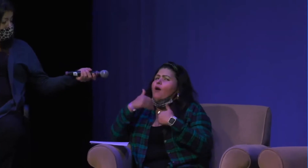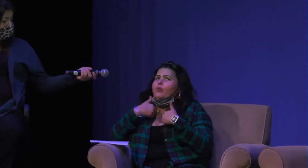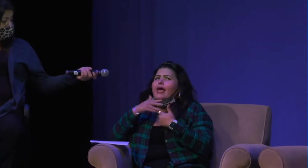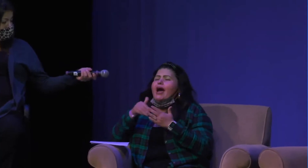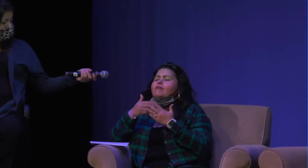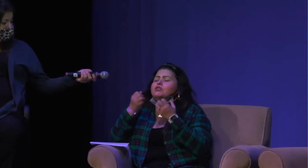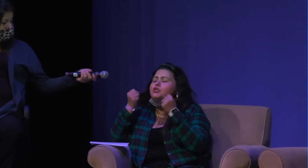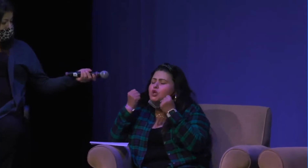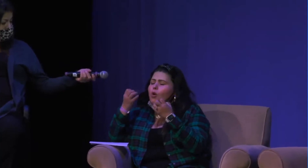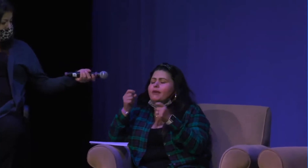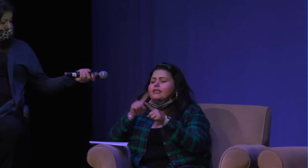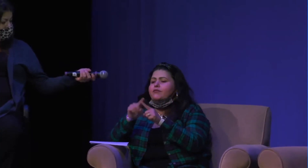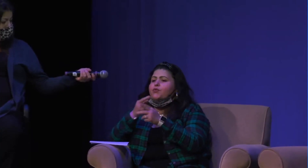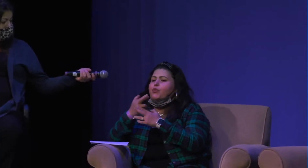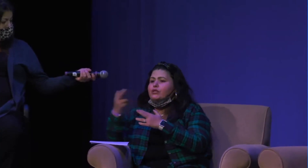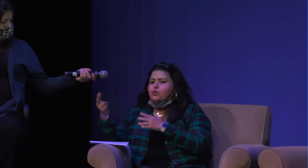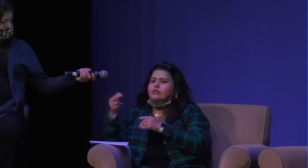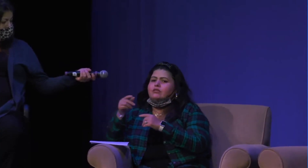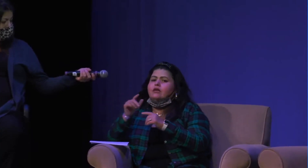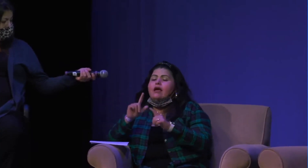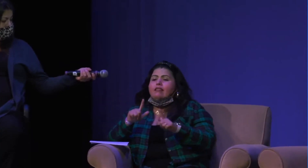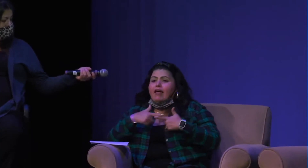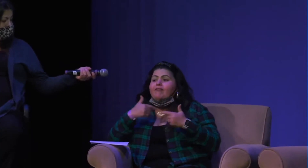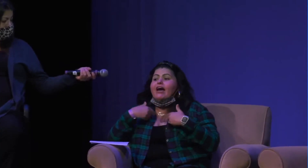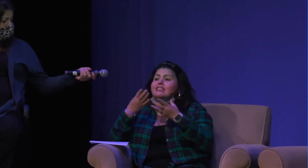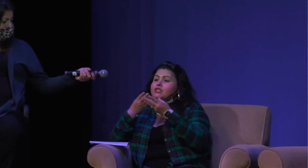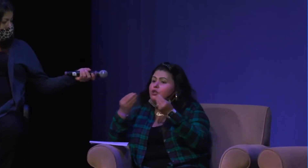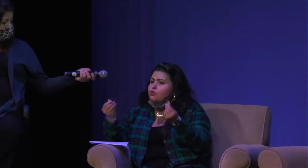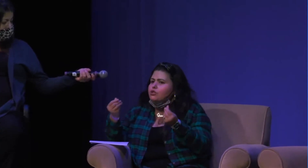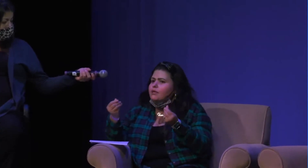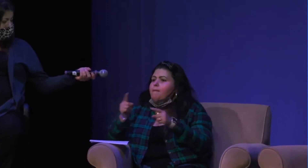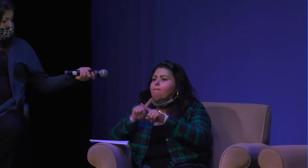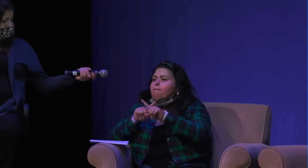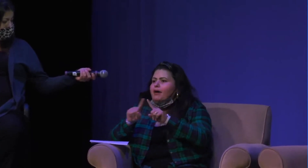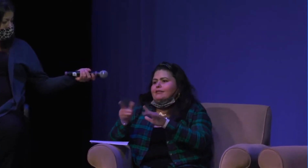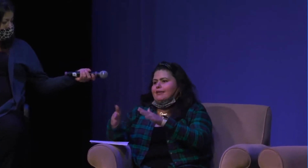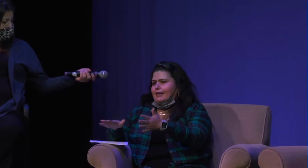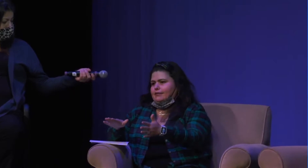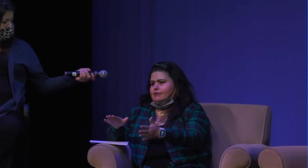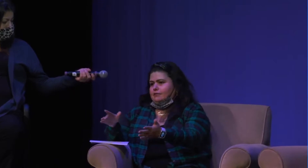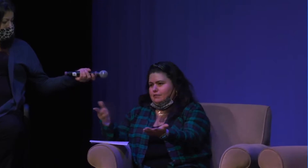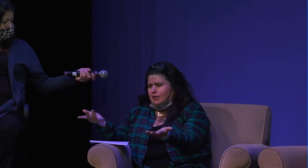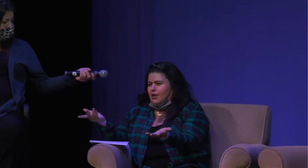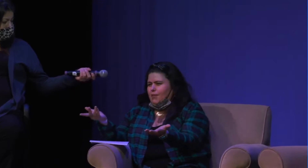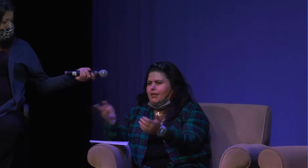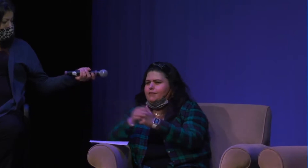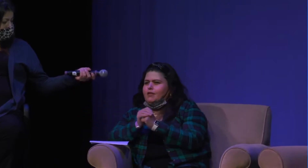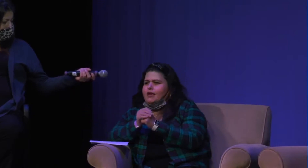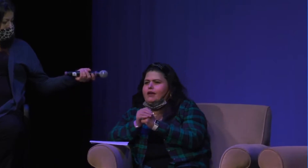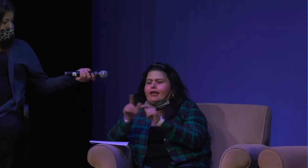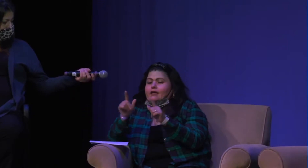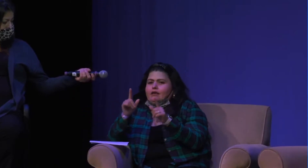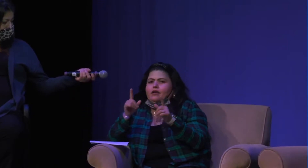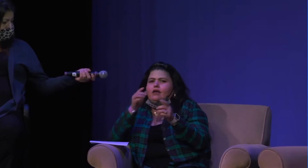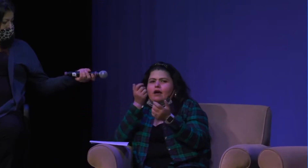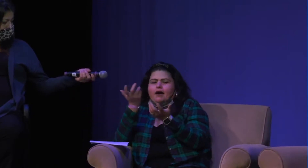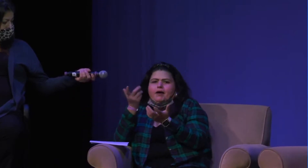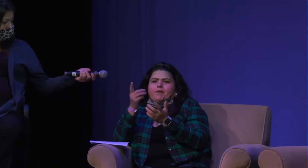we have so many different resources. Life has a solution, but death. You know what I mean?